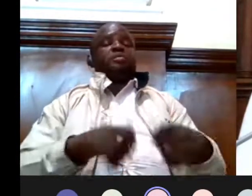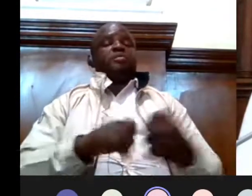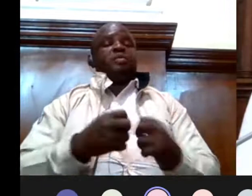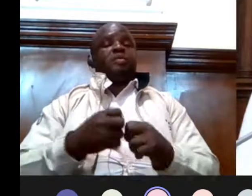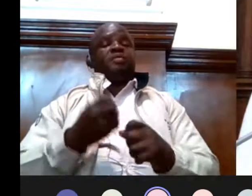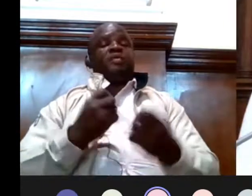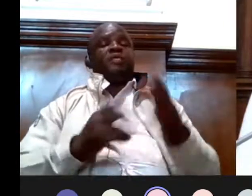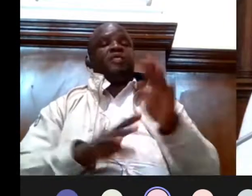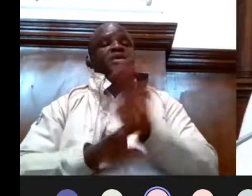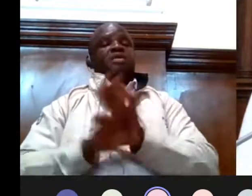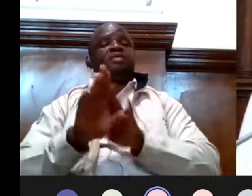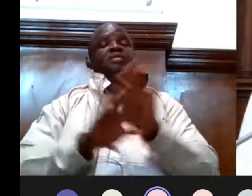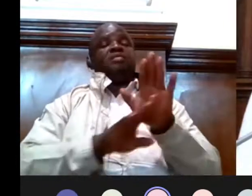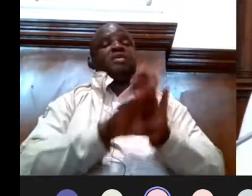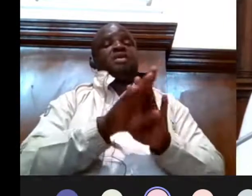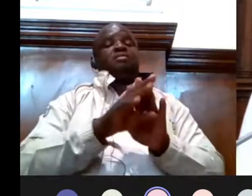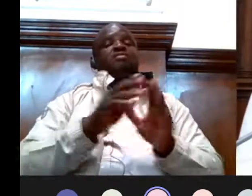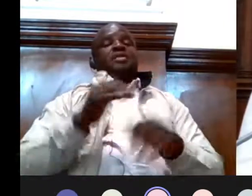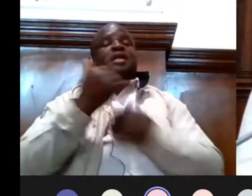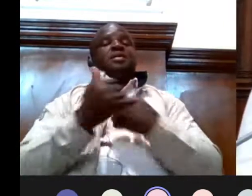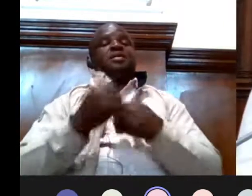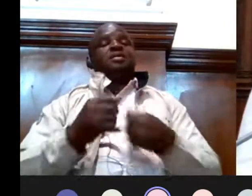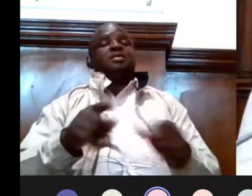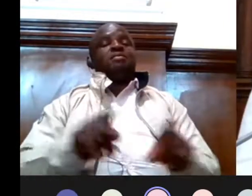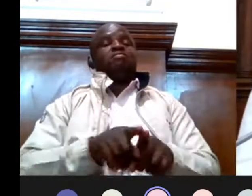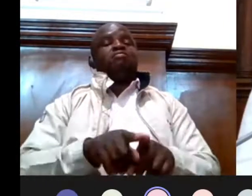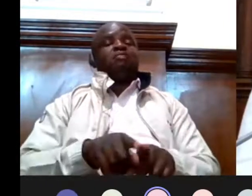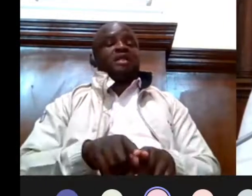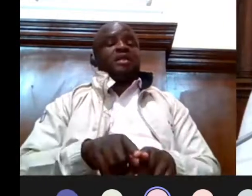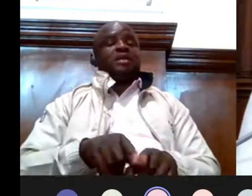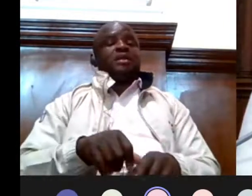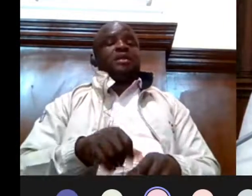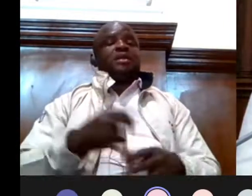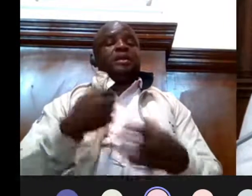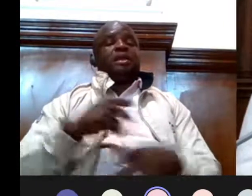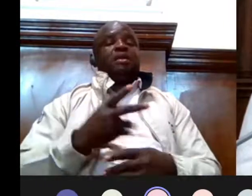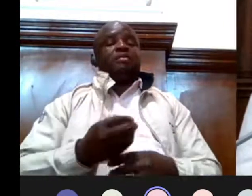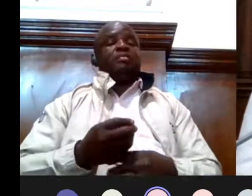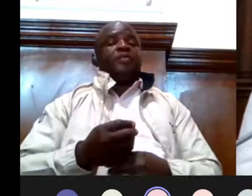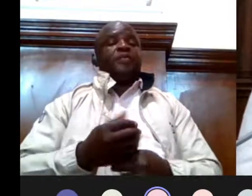developed countries scramble to be the first to